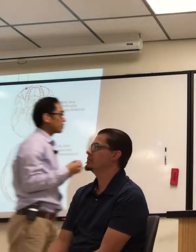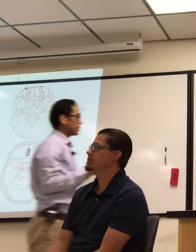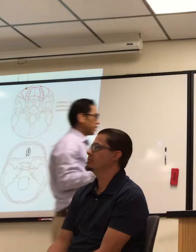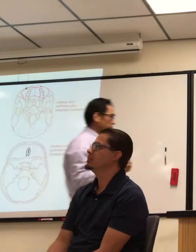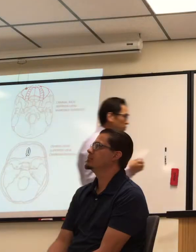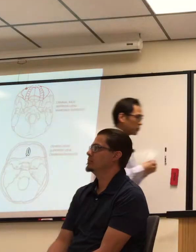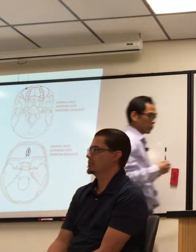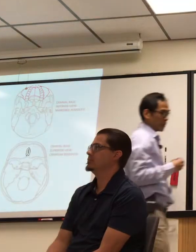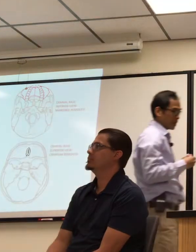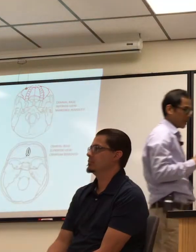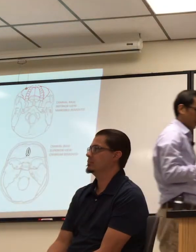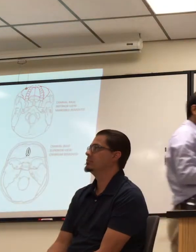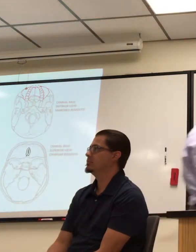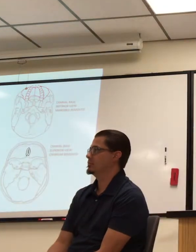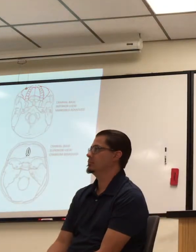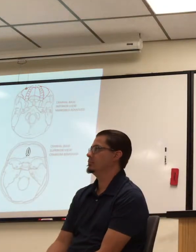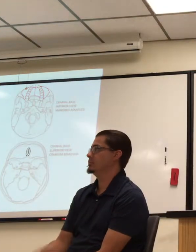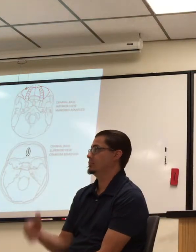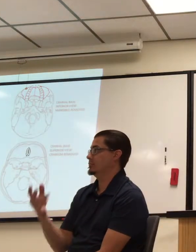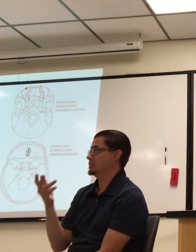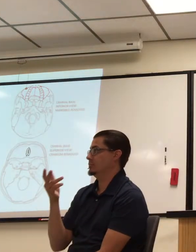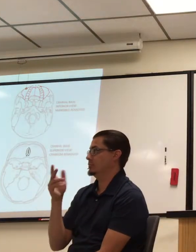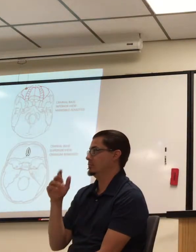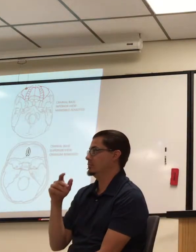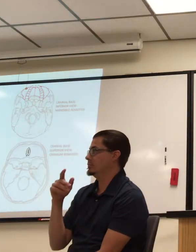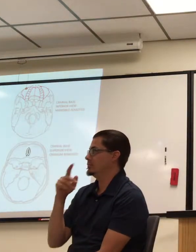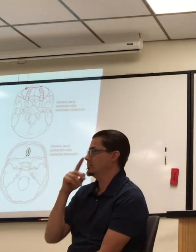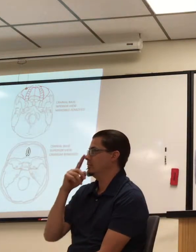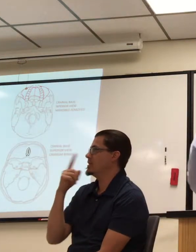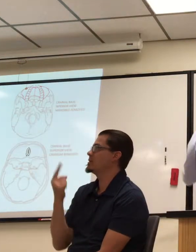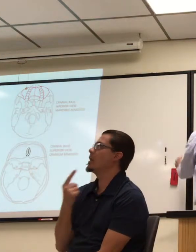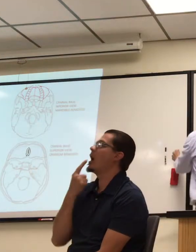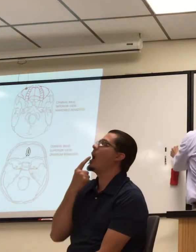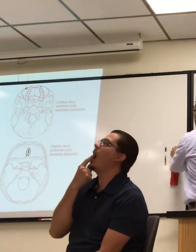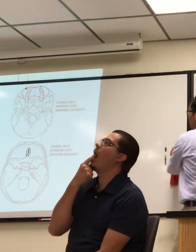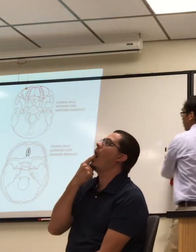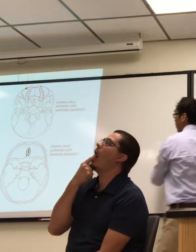So for palatine, I chose green. I'll stick to that.